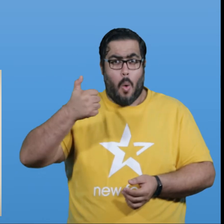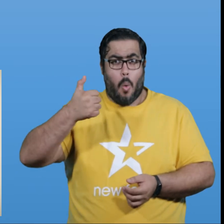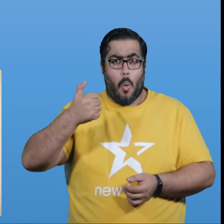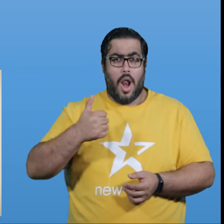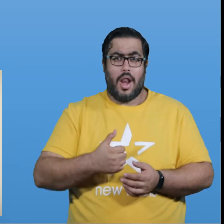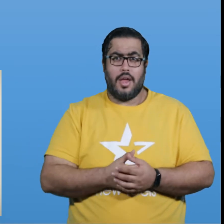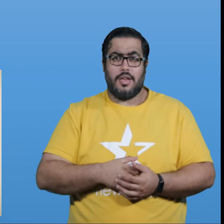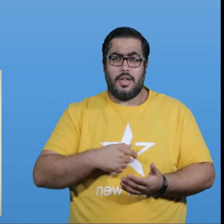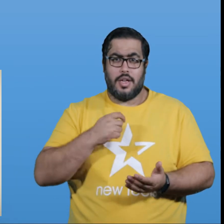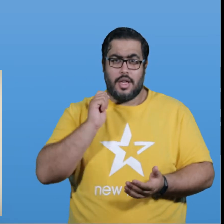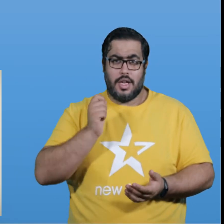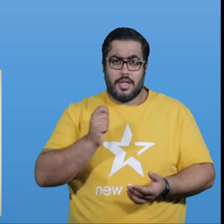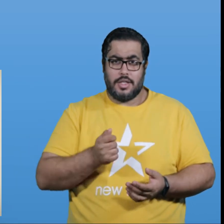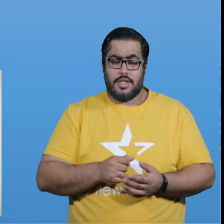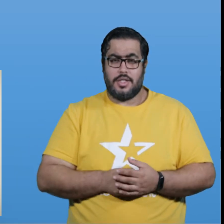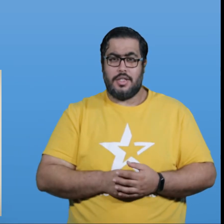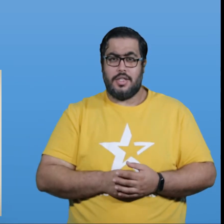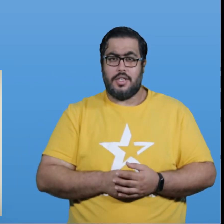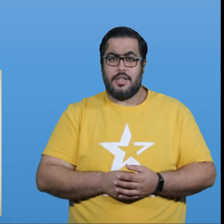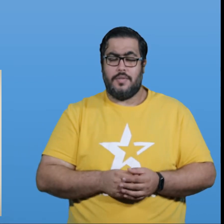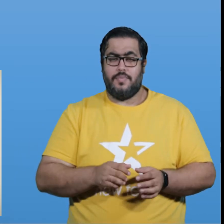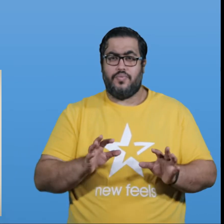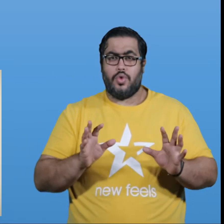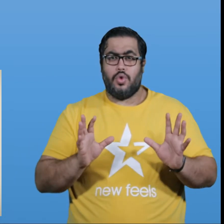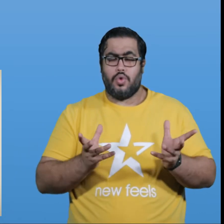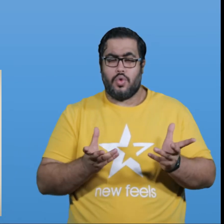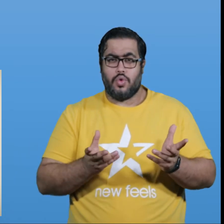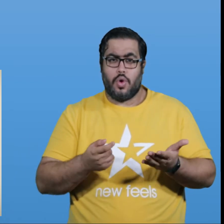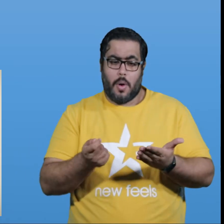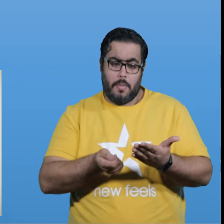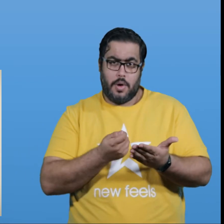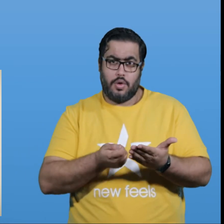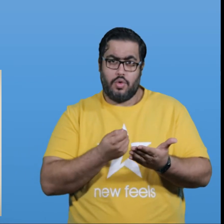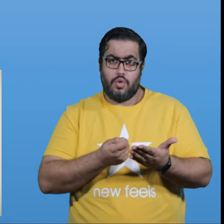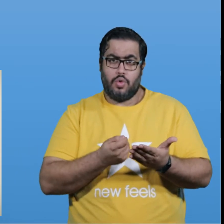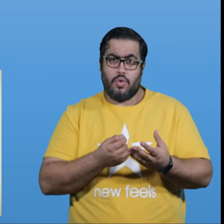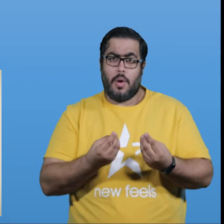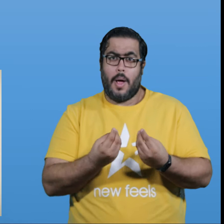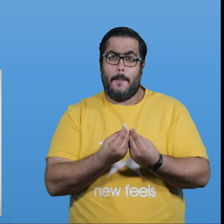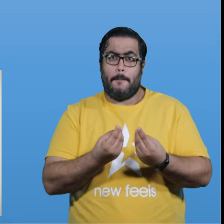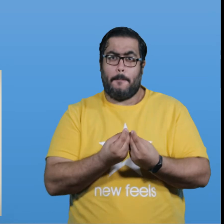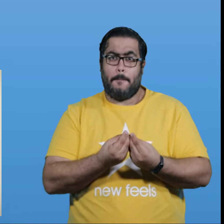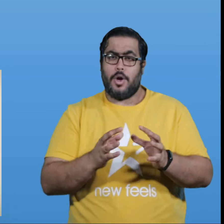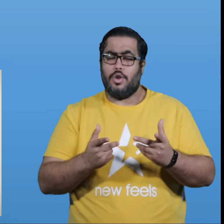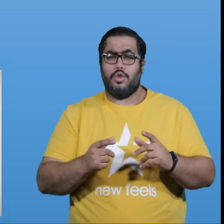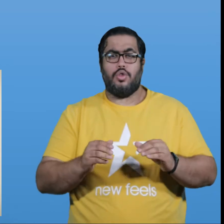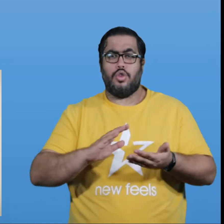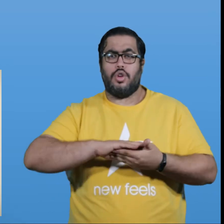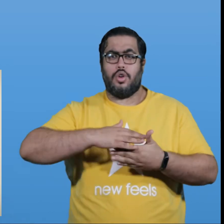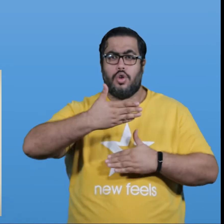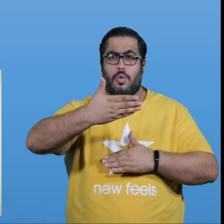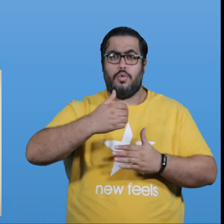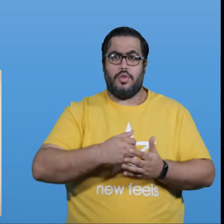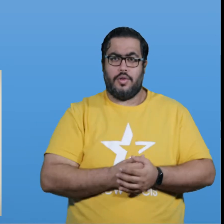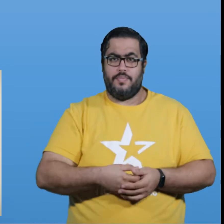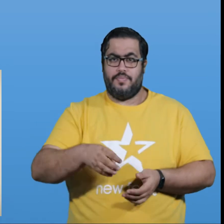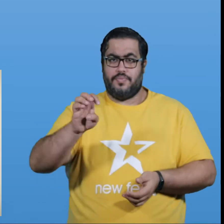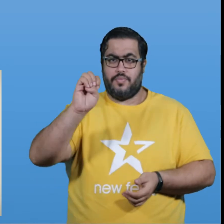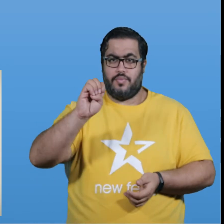verb, and it means to make something more attractive by the addition of decorative details or features.